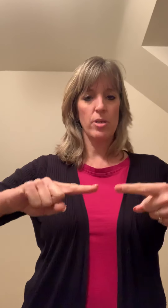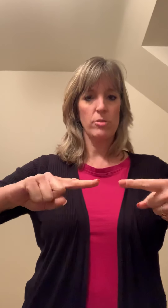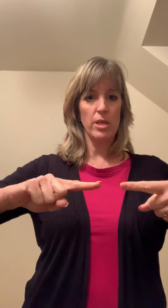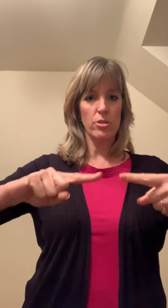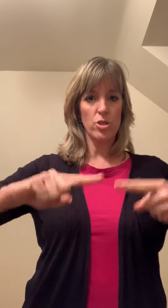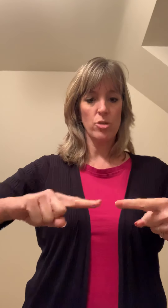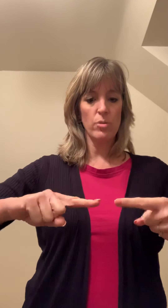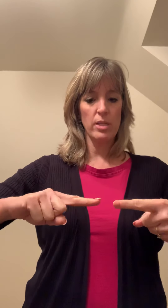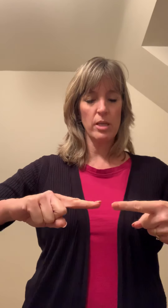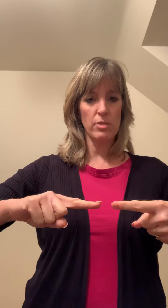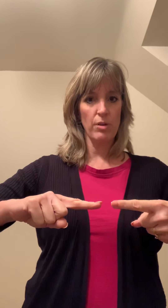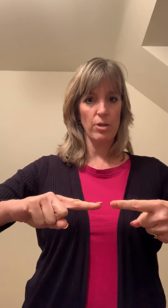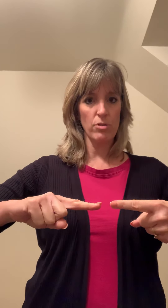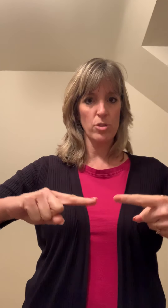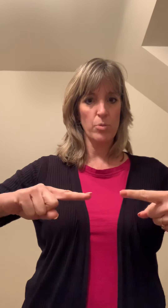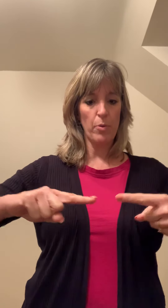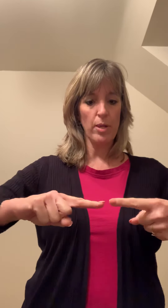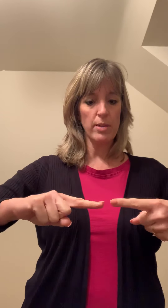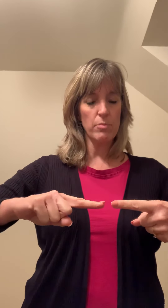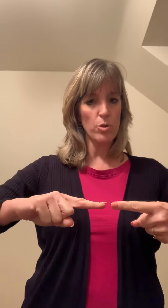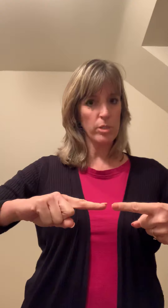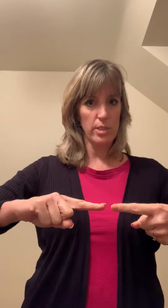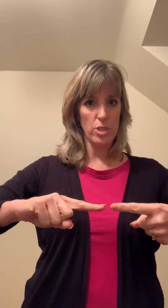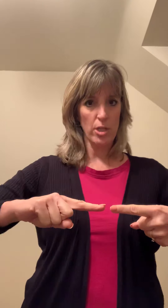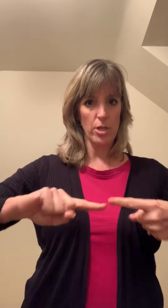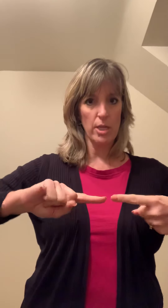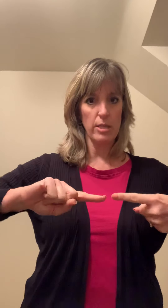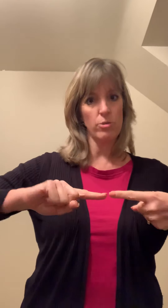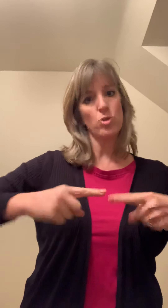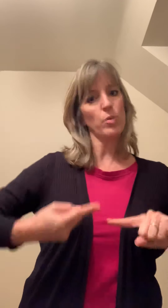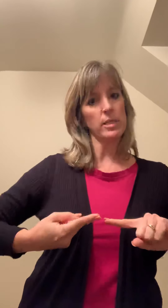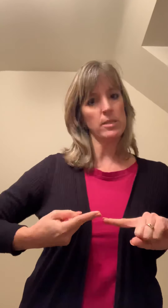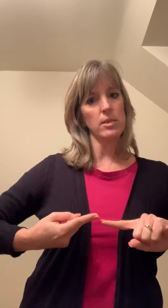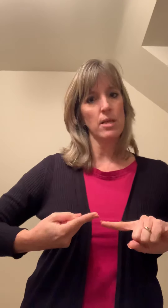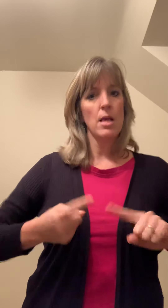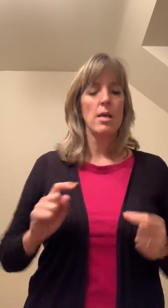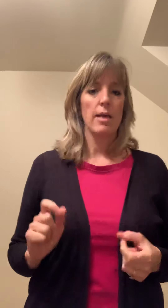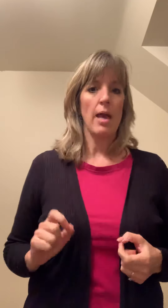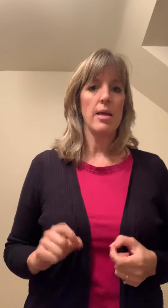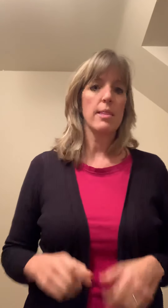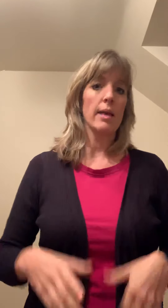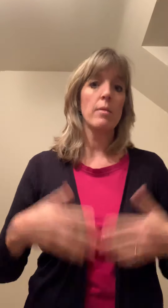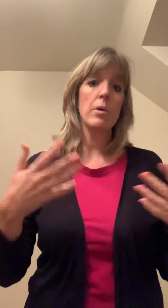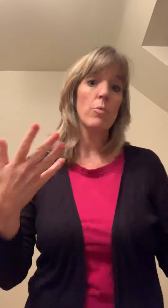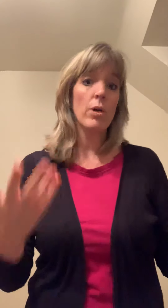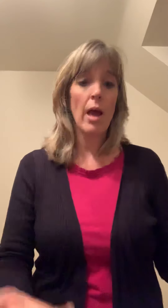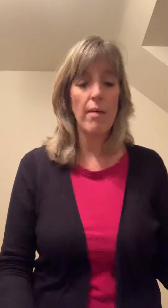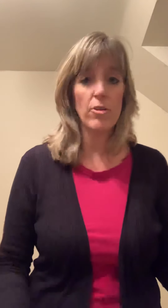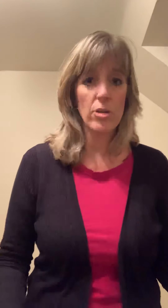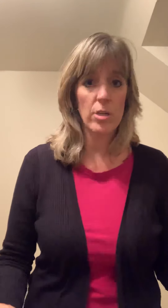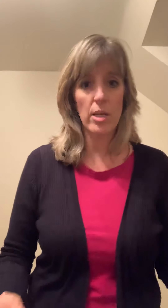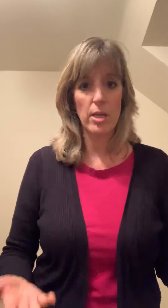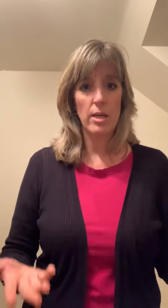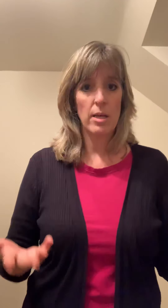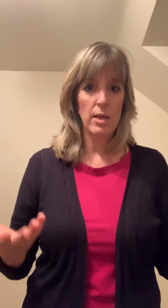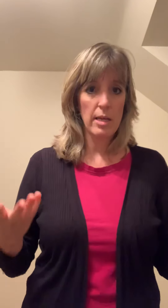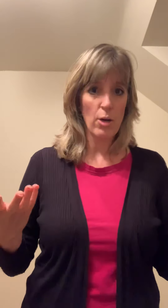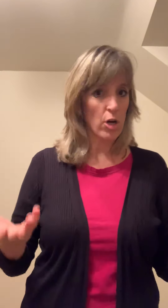take your two index fingers, you point them towards each other, and then you twist. Okay, and that can be wherever it